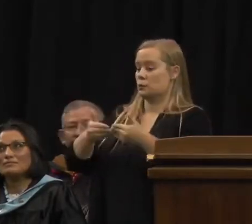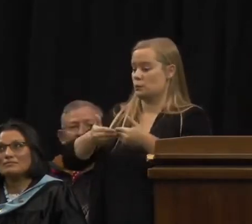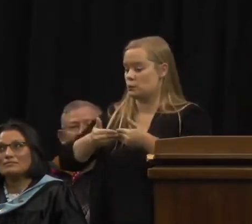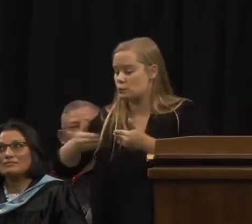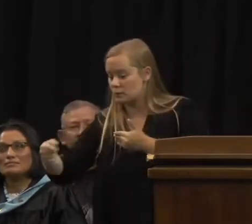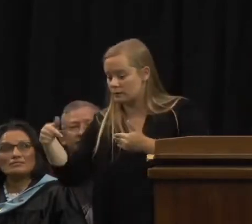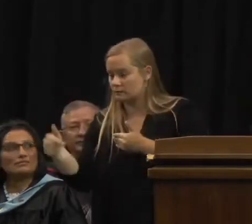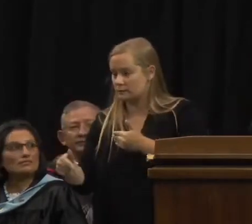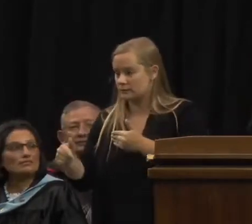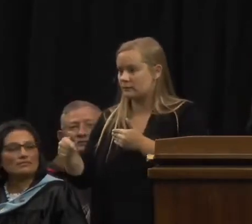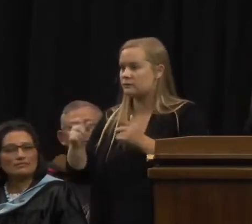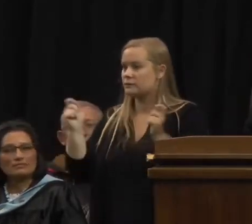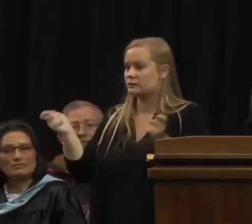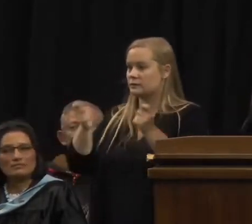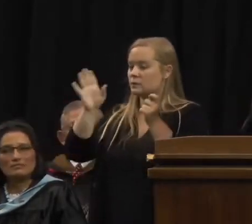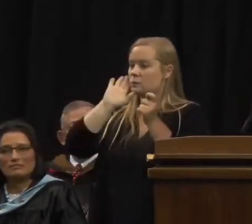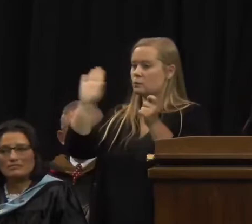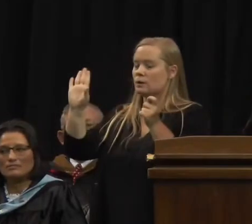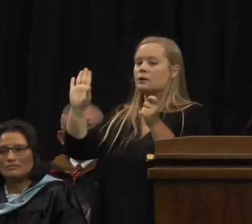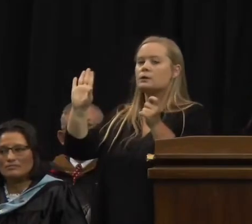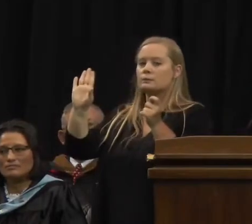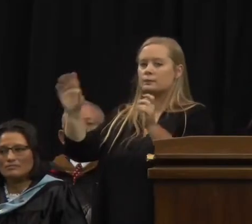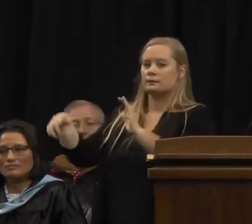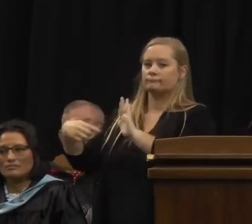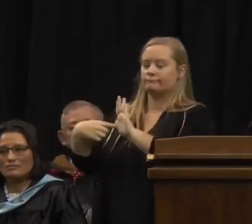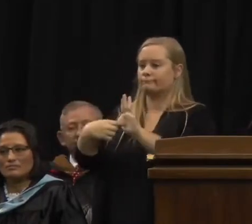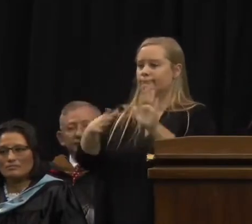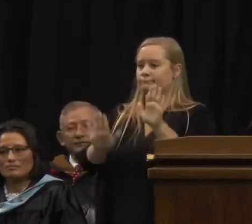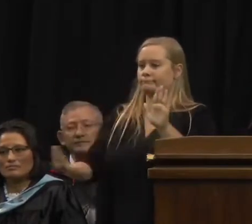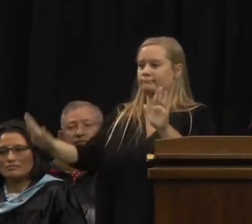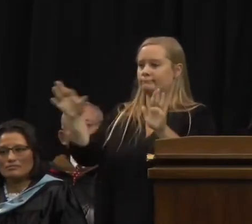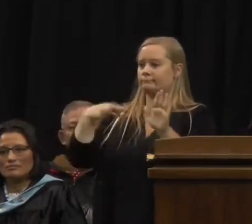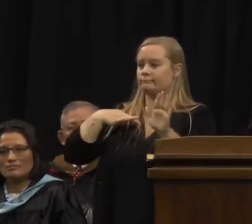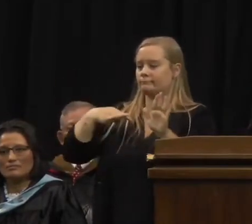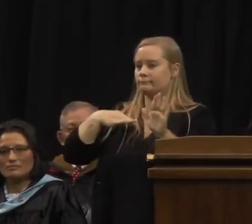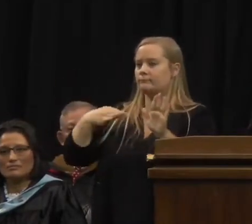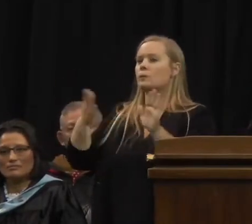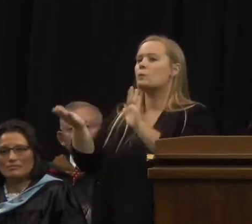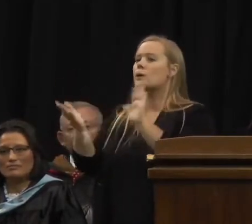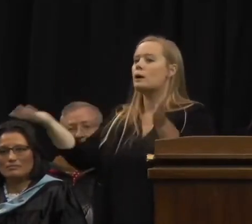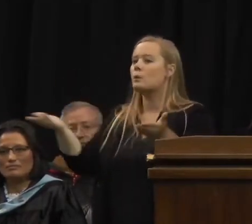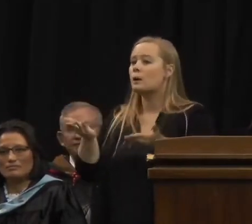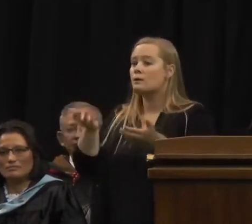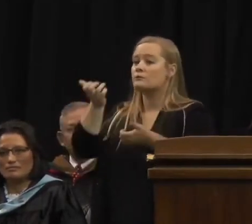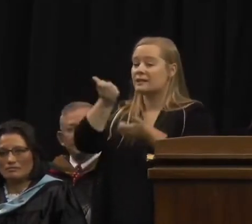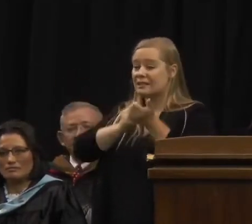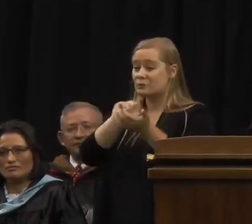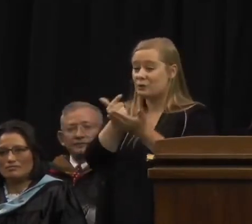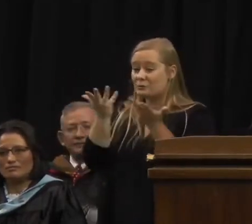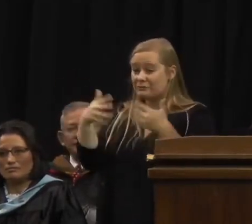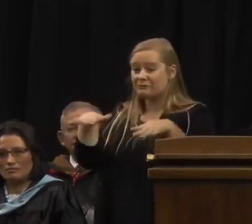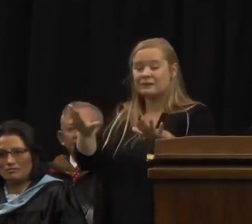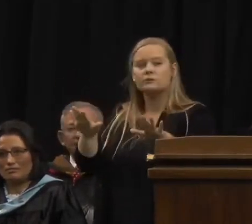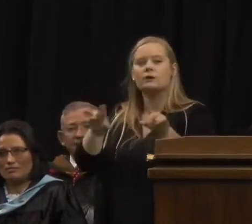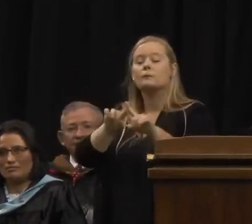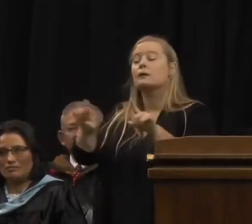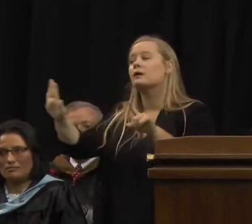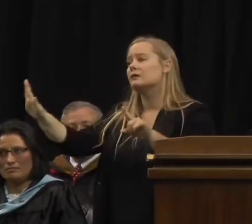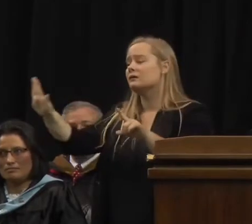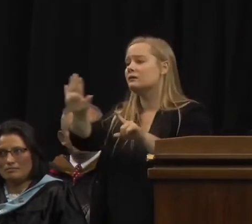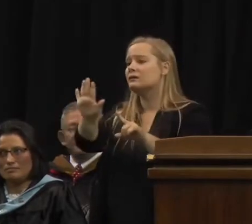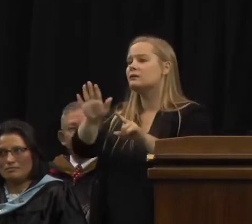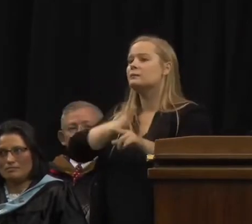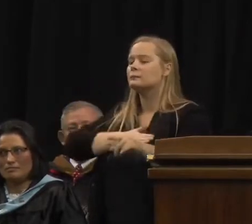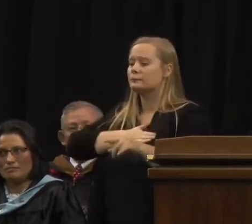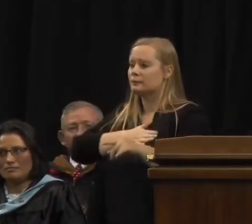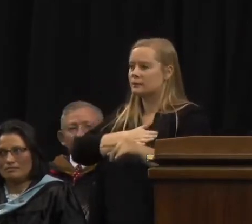program will be the presentation of our candidates. We welcome your applause for each graduate. However, please